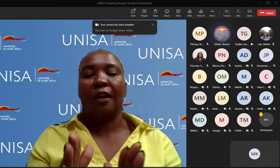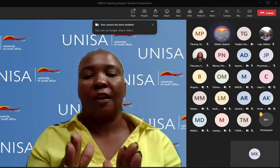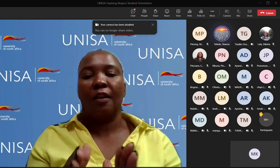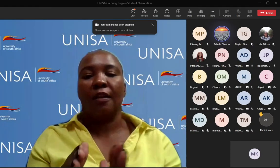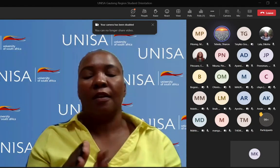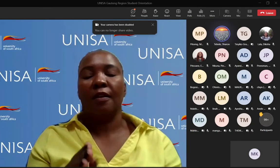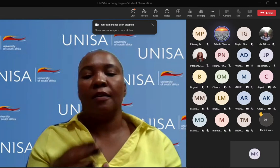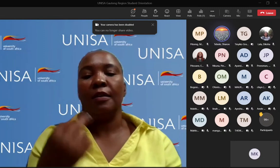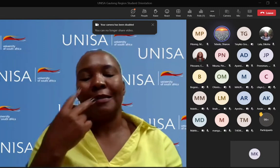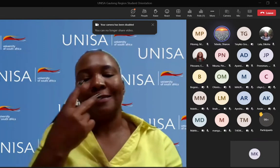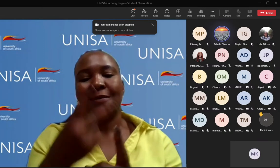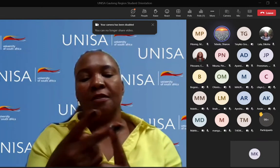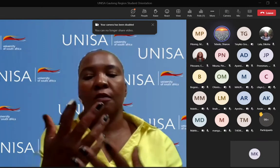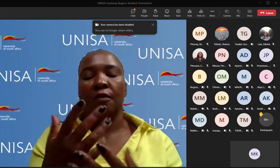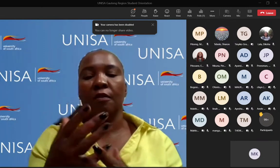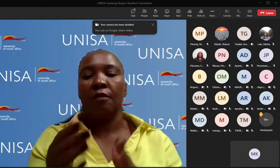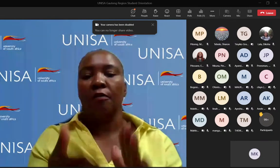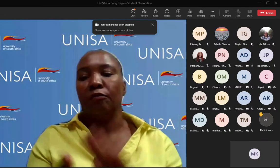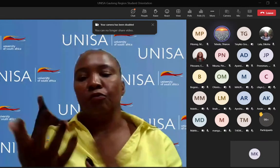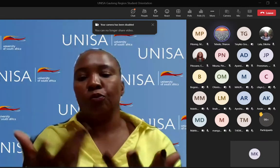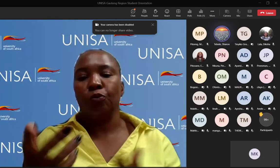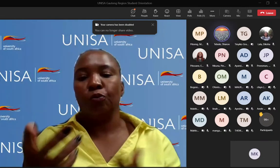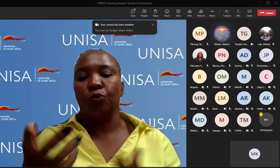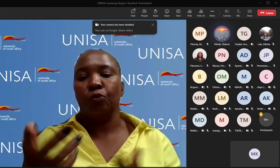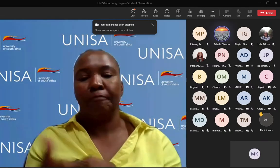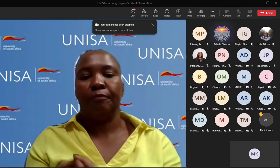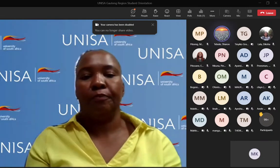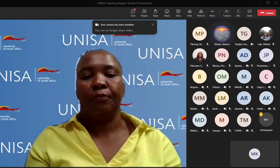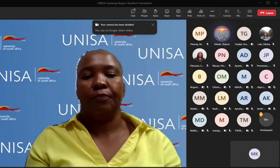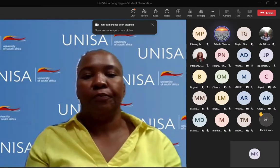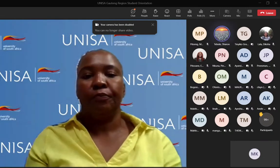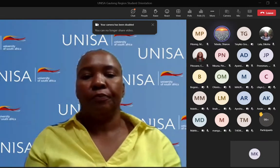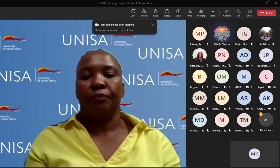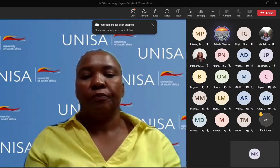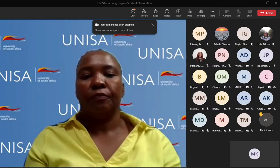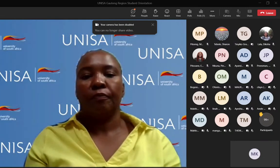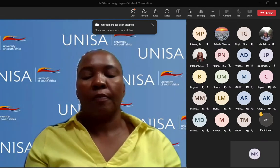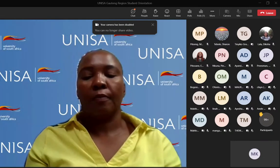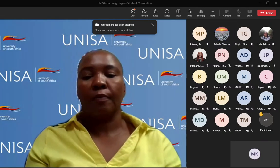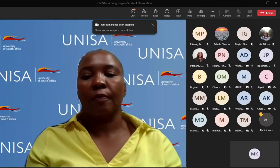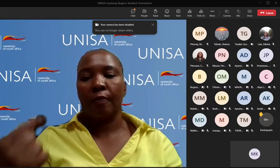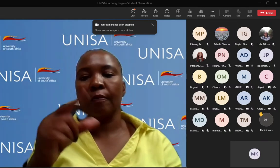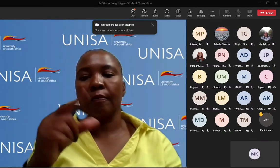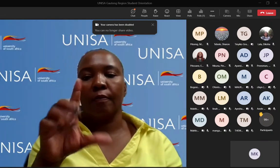let's see let's go to four five um Australia